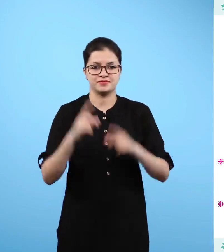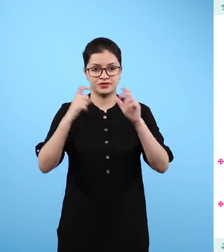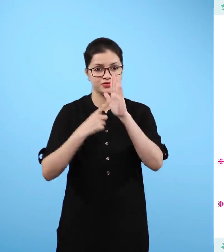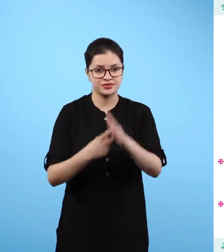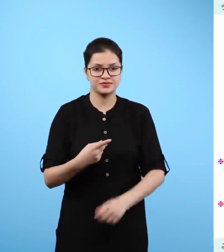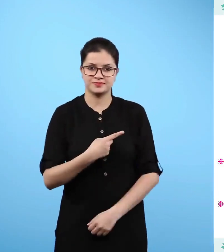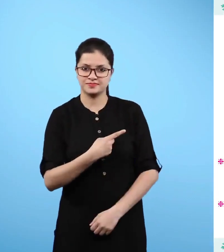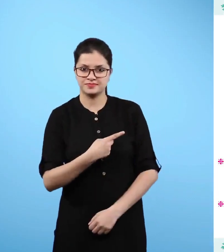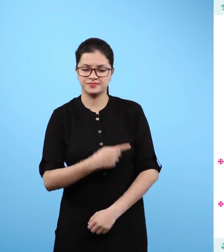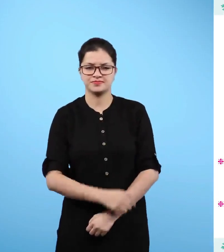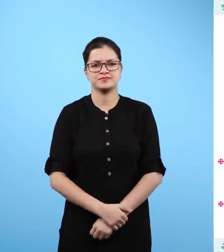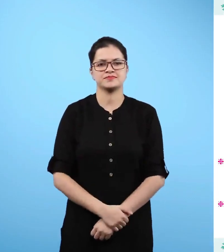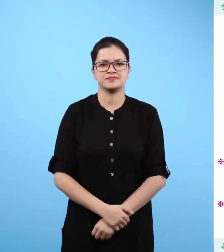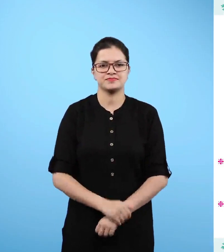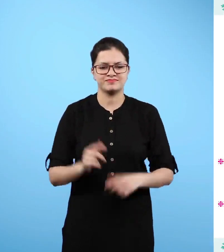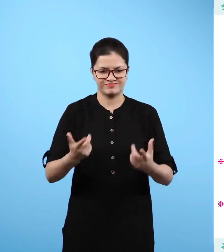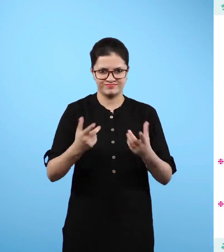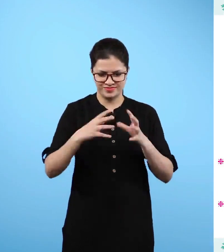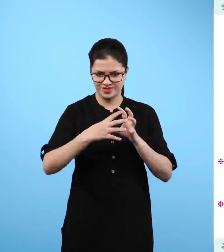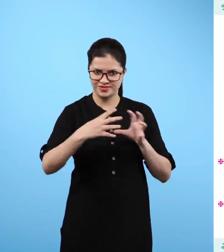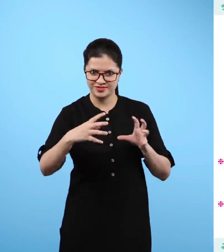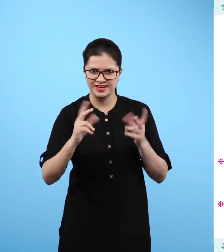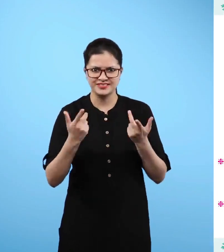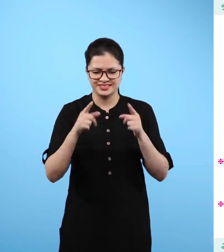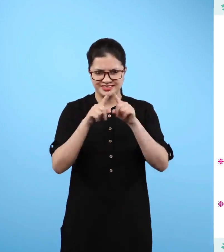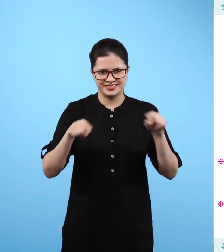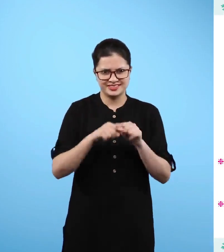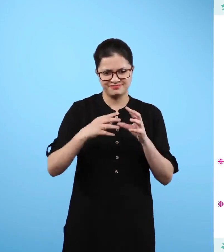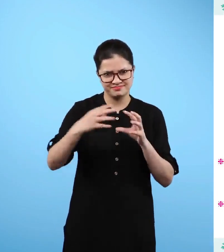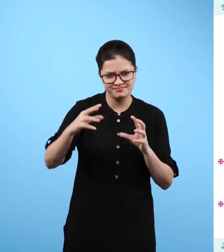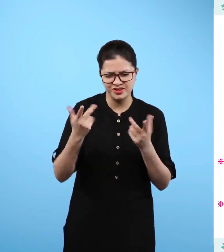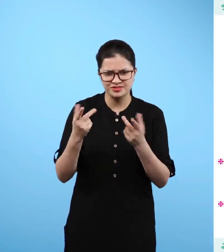Match the shape on the left with a box into which it will fold.